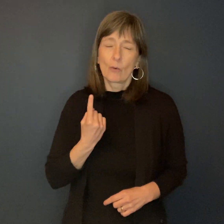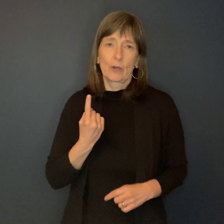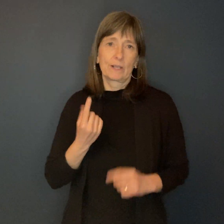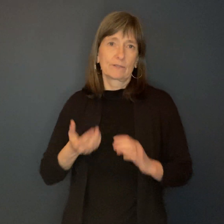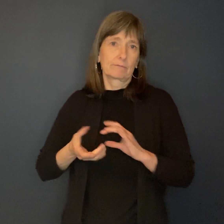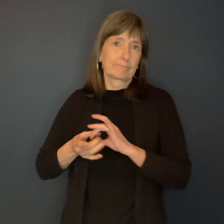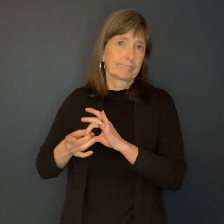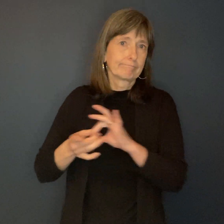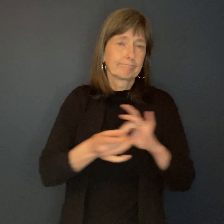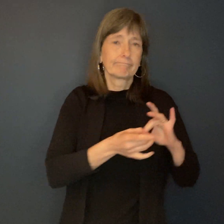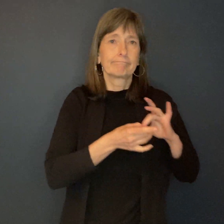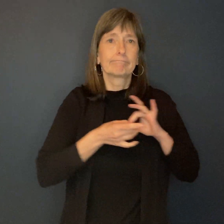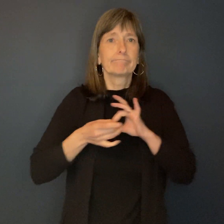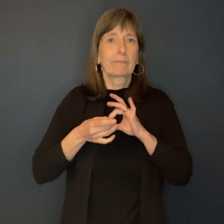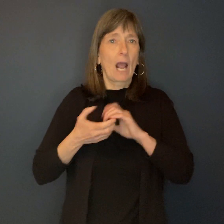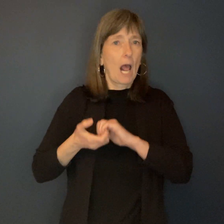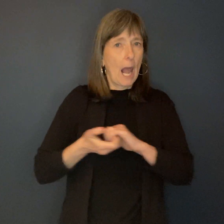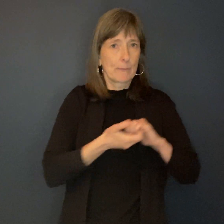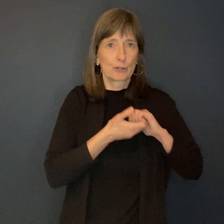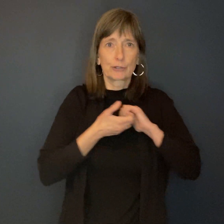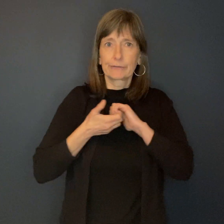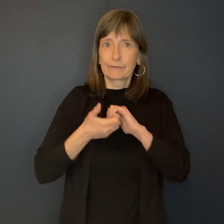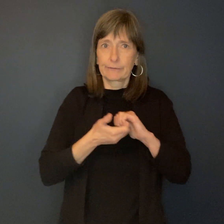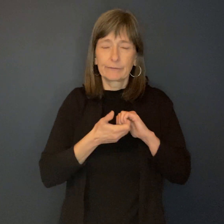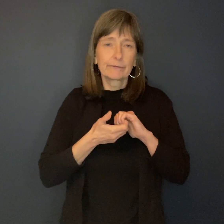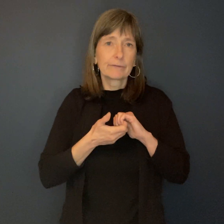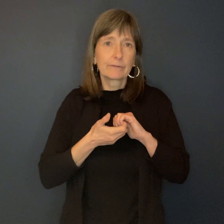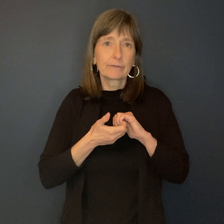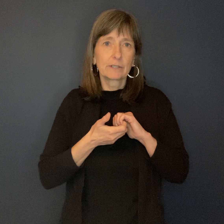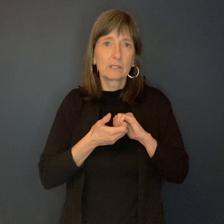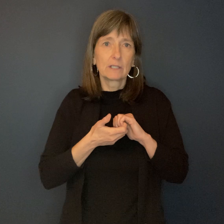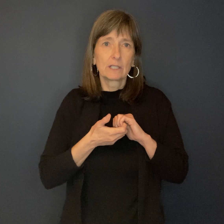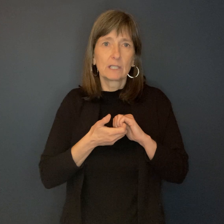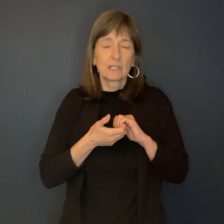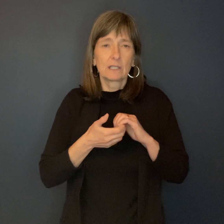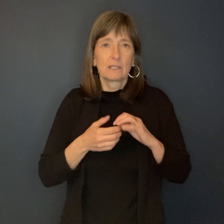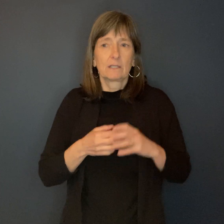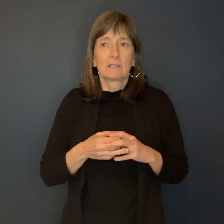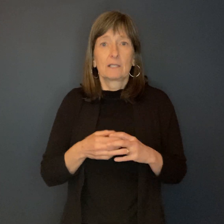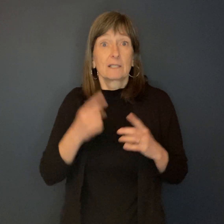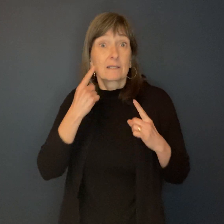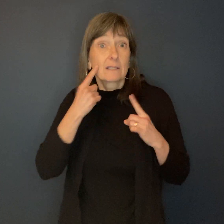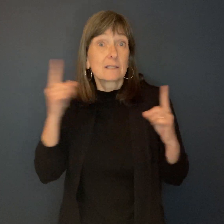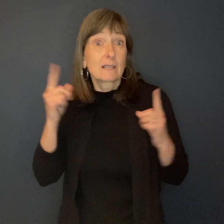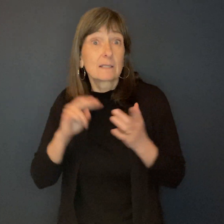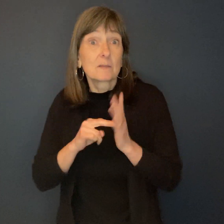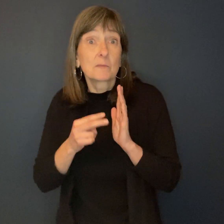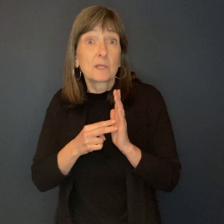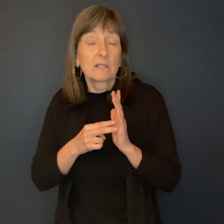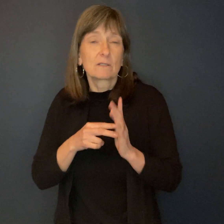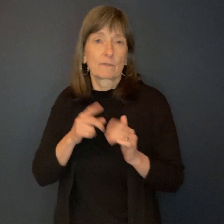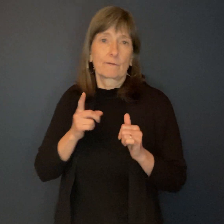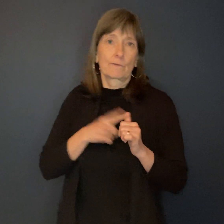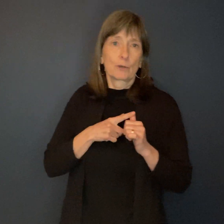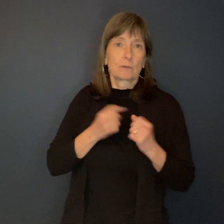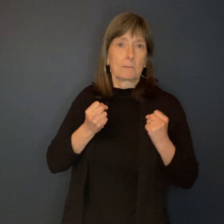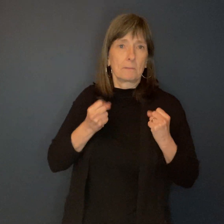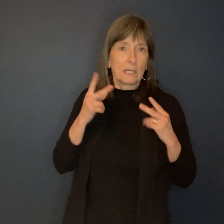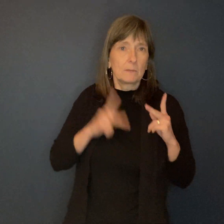relationships and respect for the fact that it takes a lot of people and a lot of cooperation and